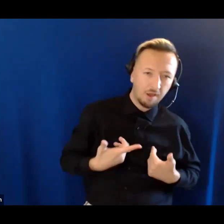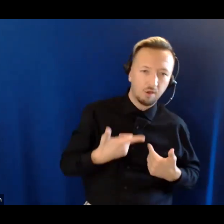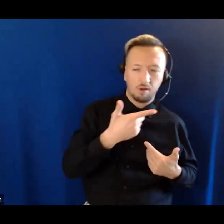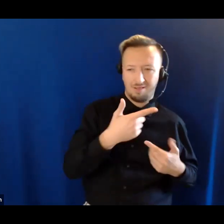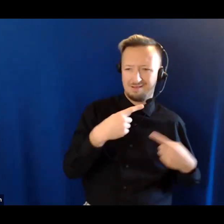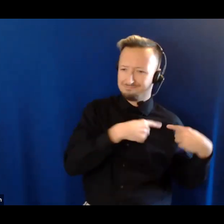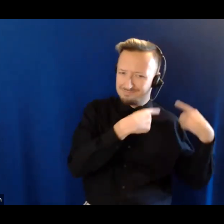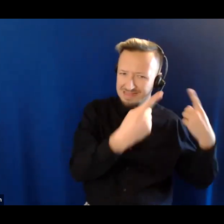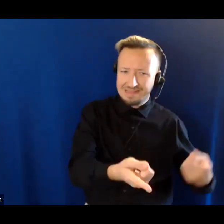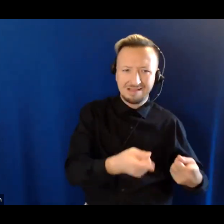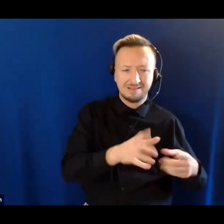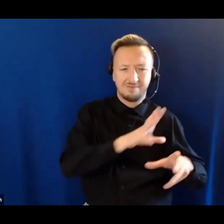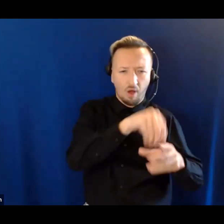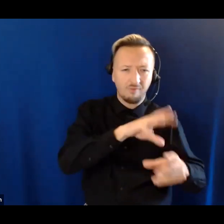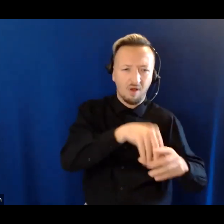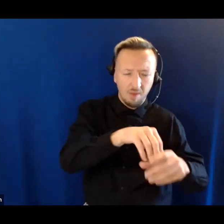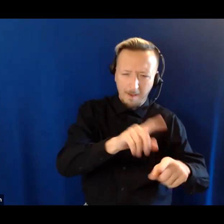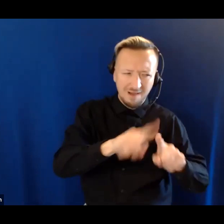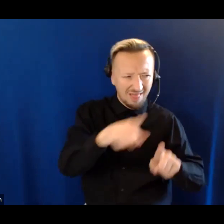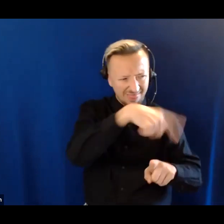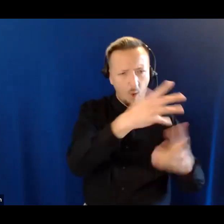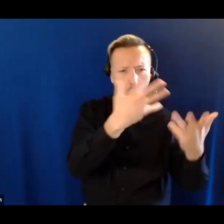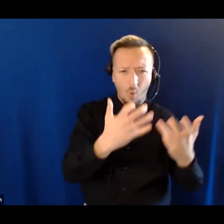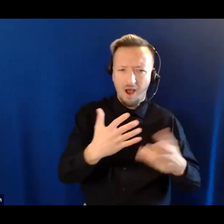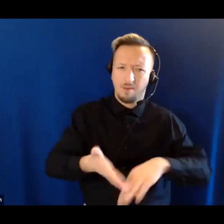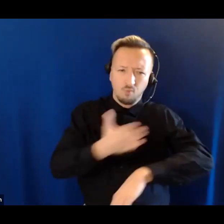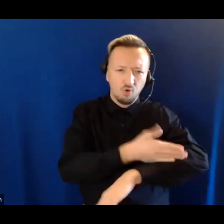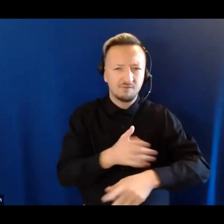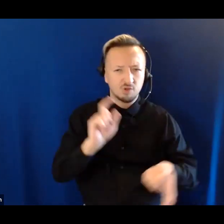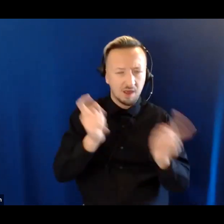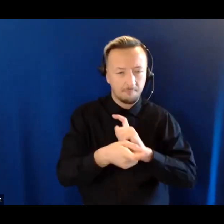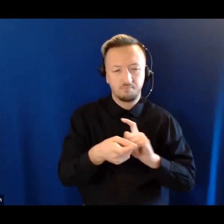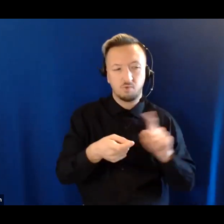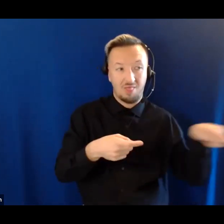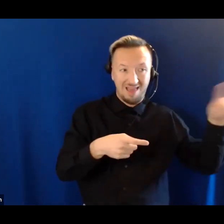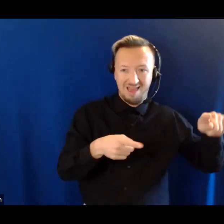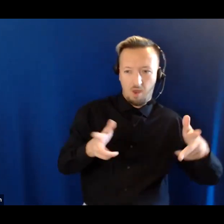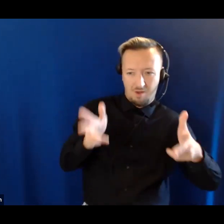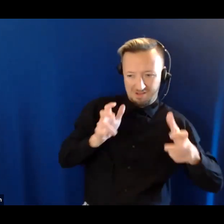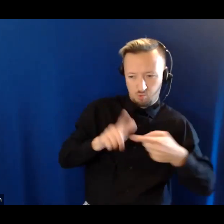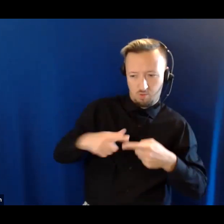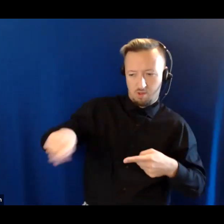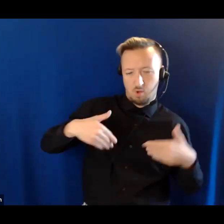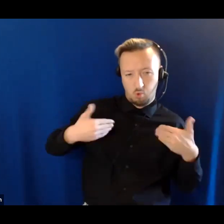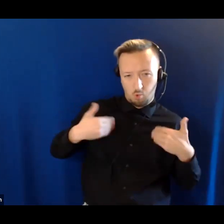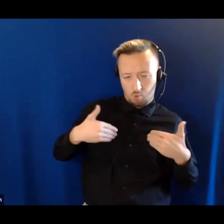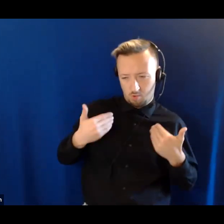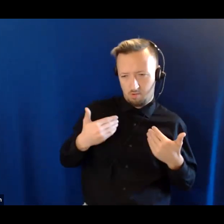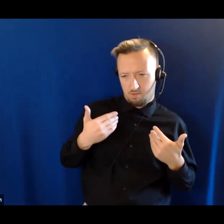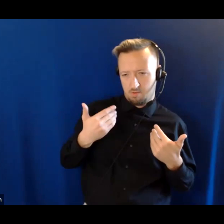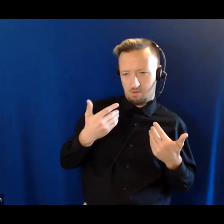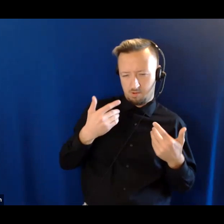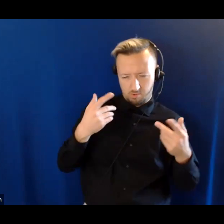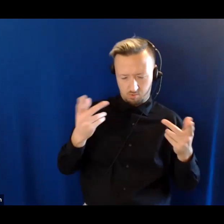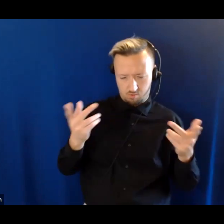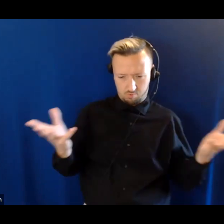movement, but still want to see things happen, to incorporate and listen to youth across all ages to really just figure